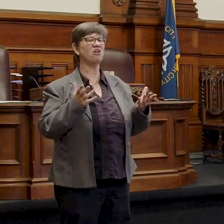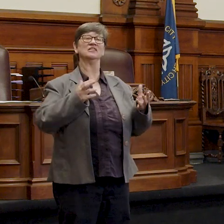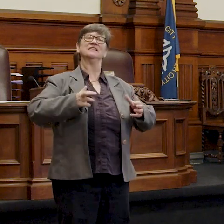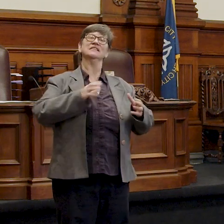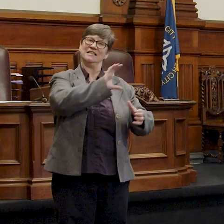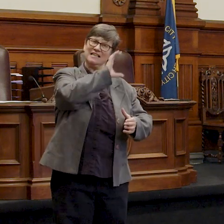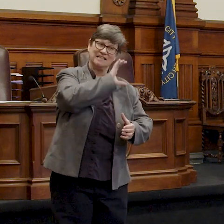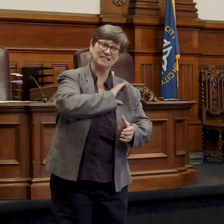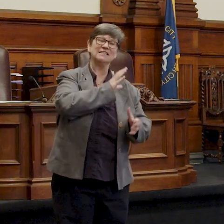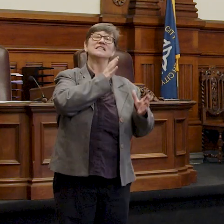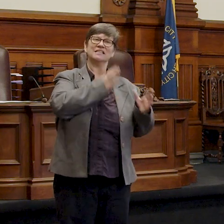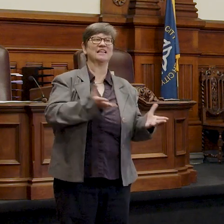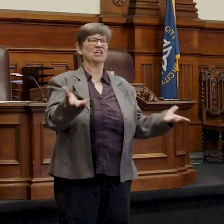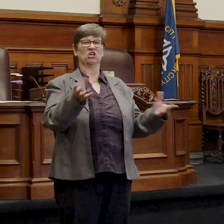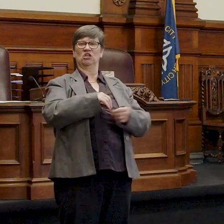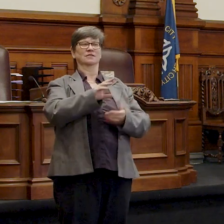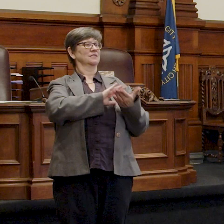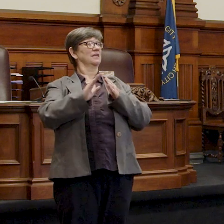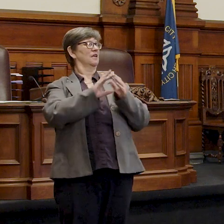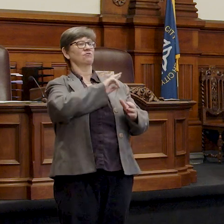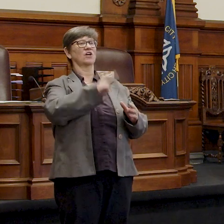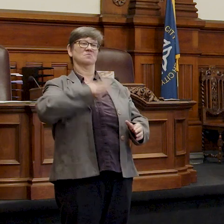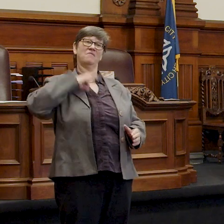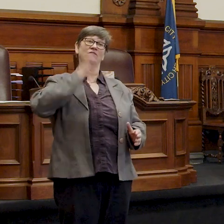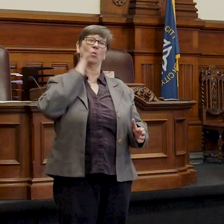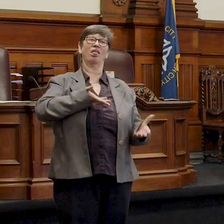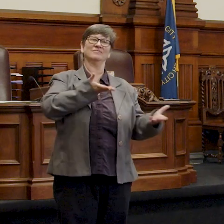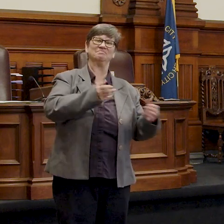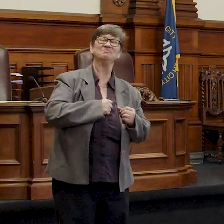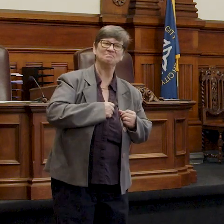citizens in the city of Rochester. So we look forward to